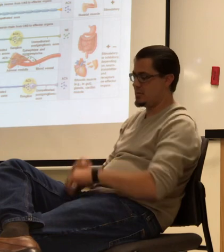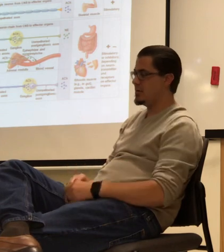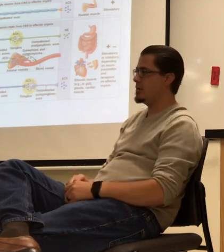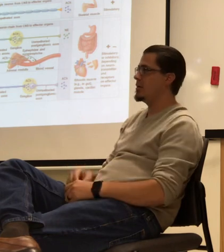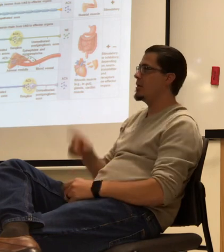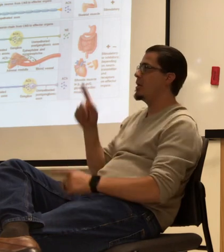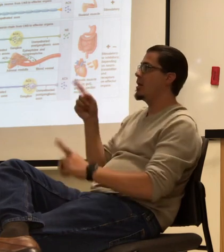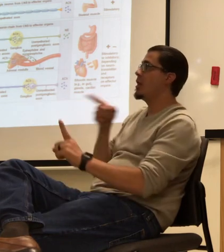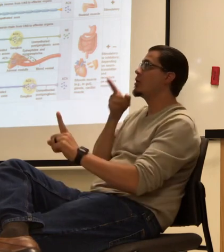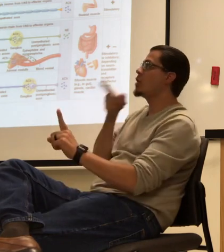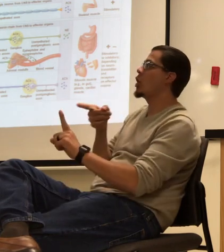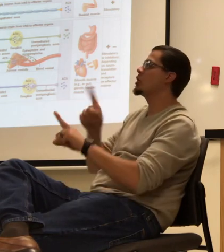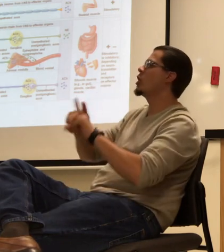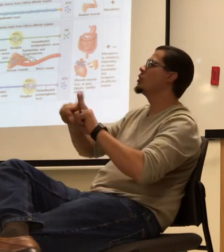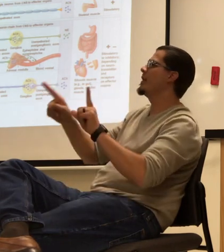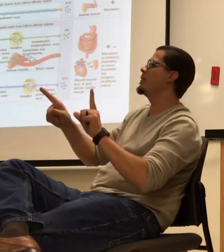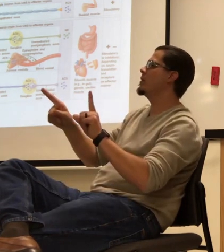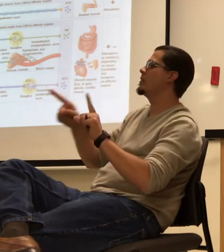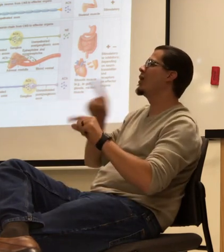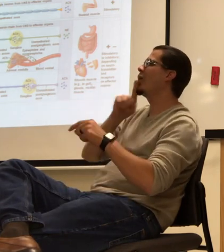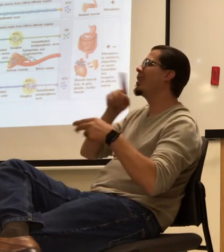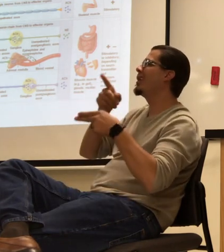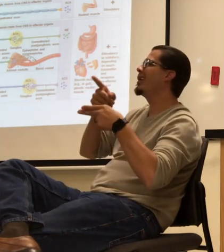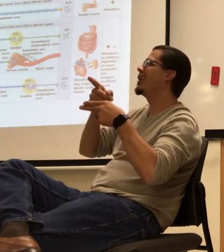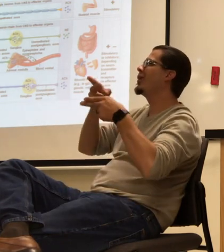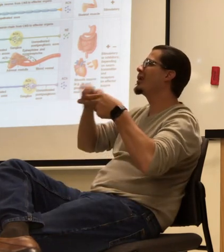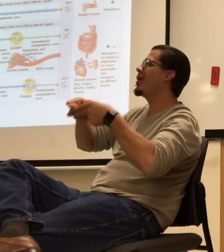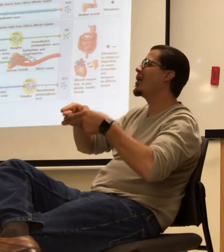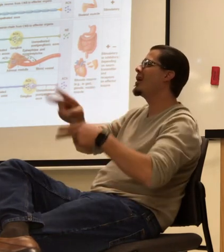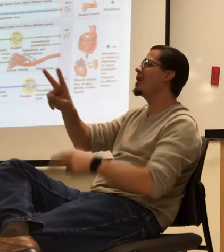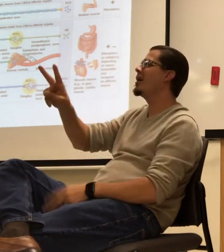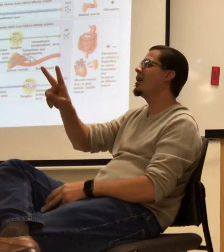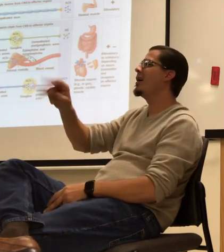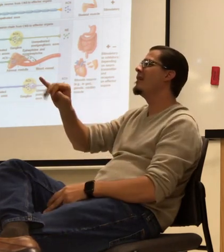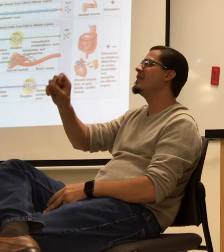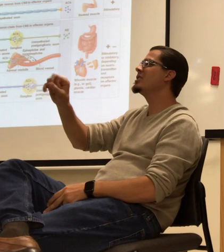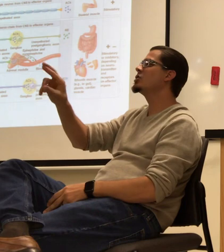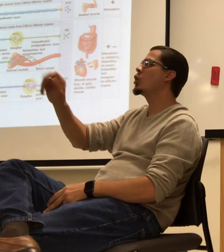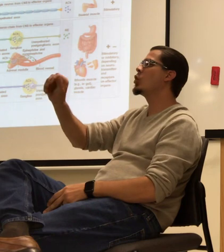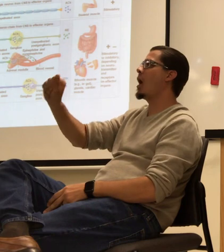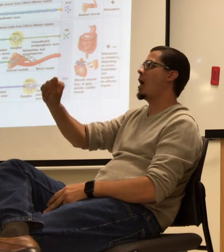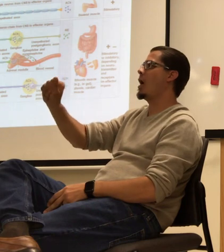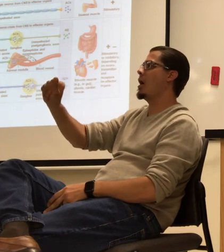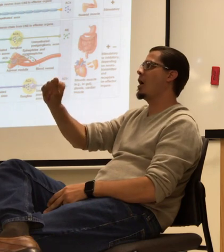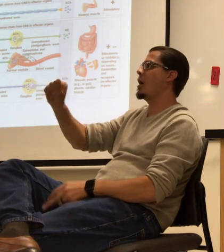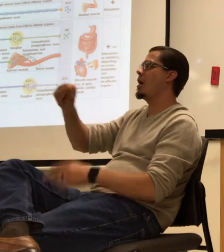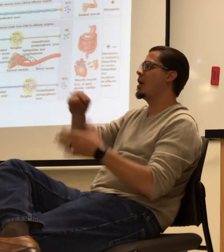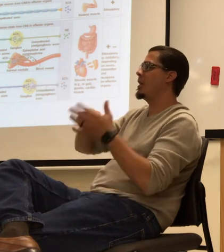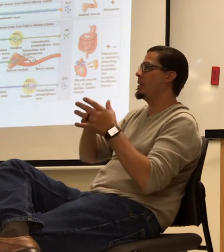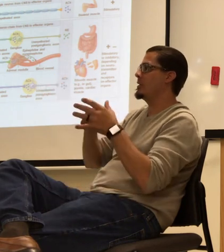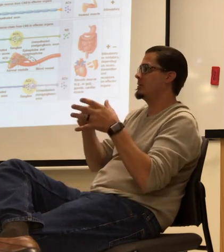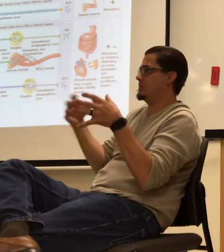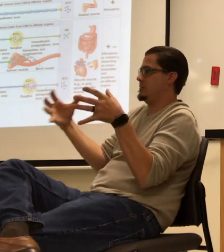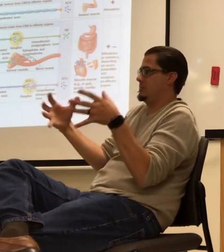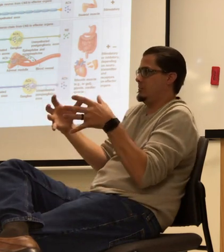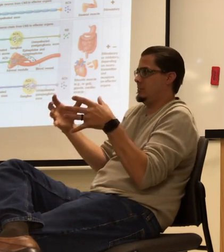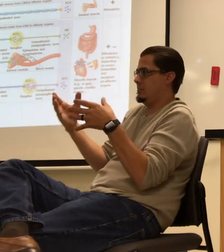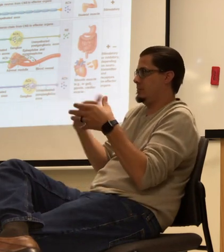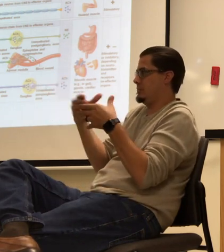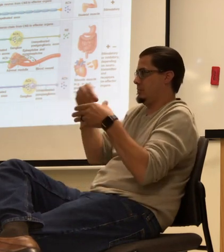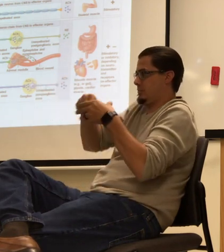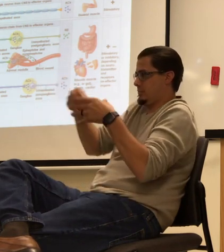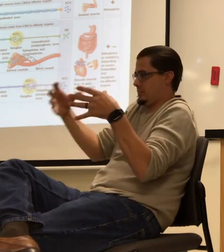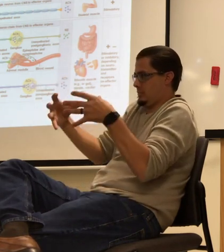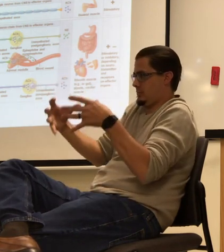And the targets are different. Basically, we call it viscera, which means contents or organs.